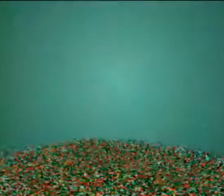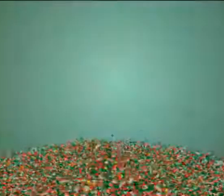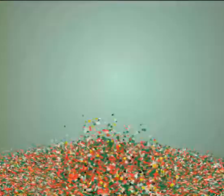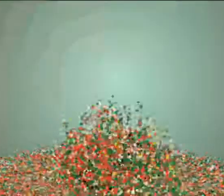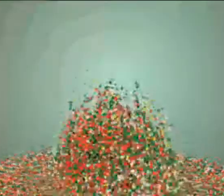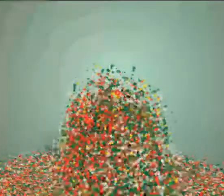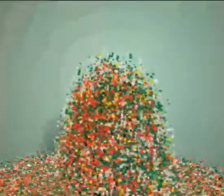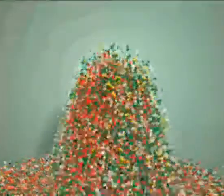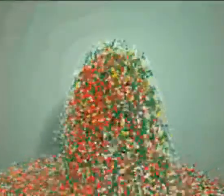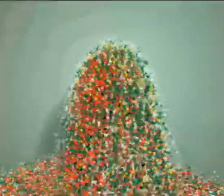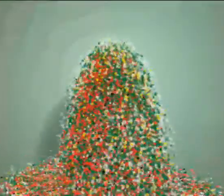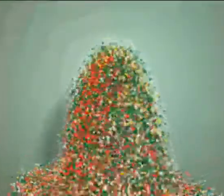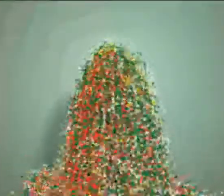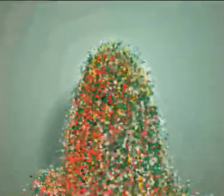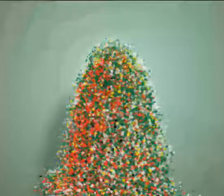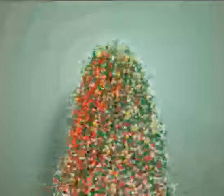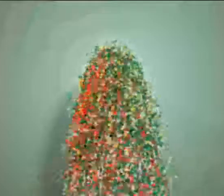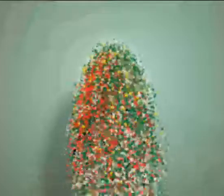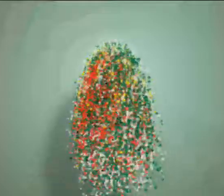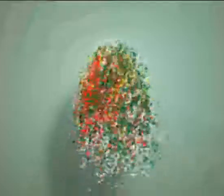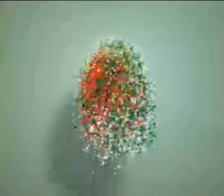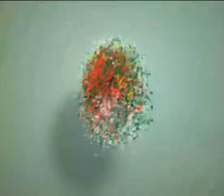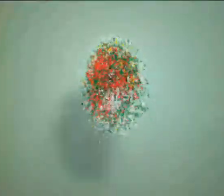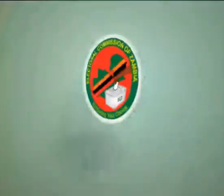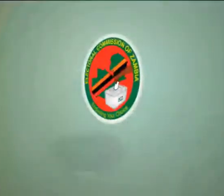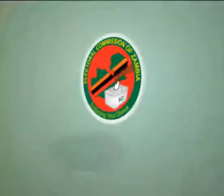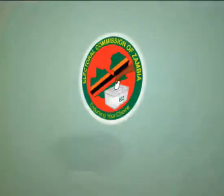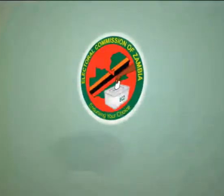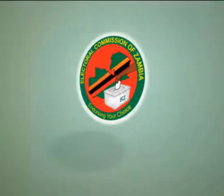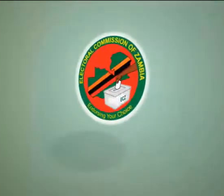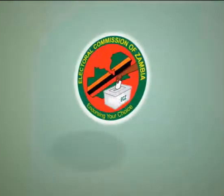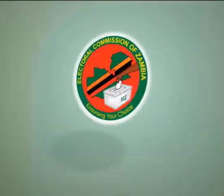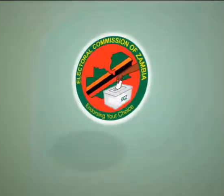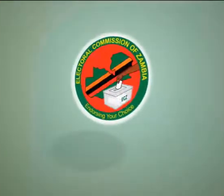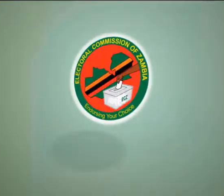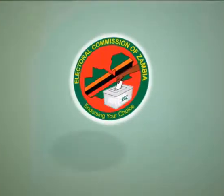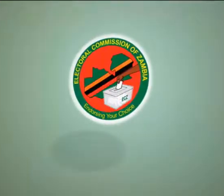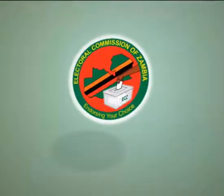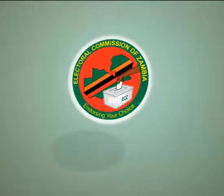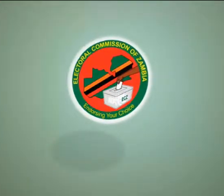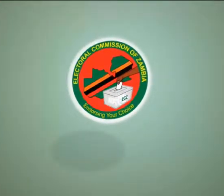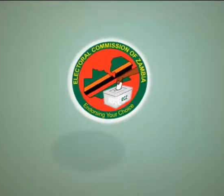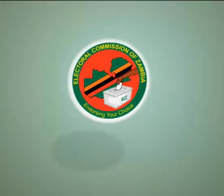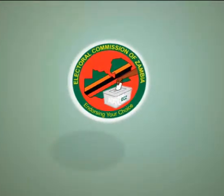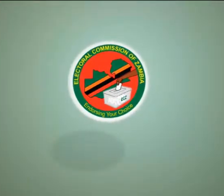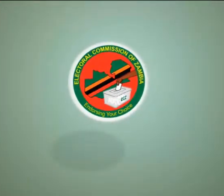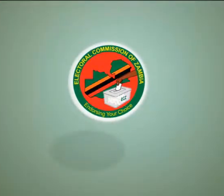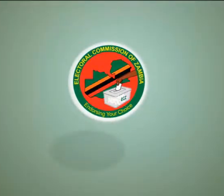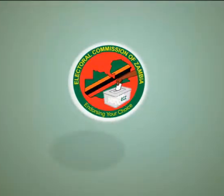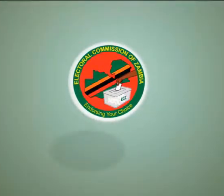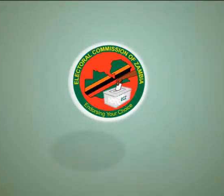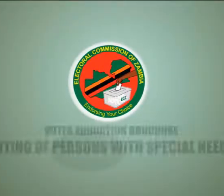It is your right. It is your vote. It is your